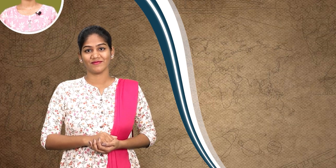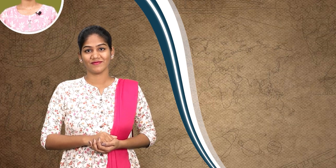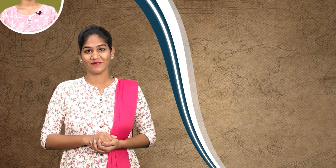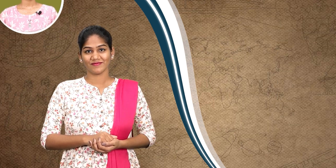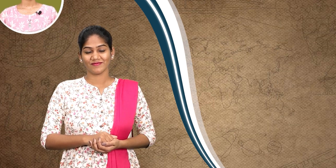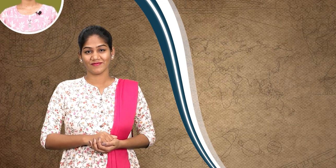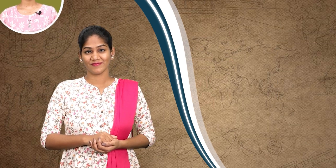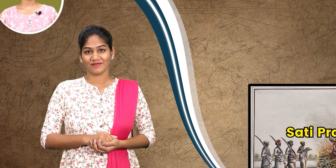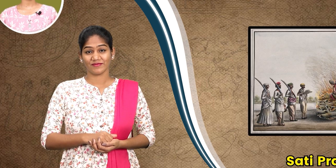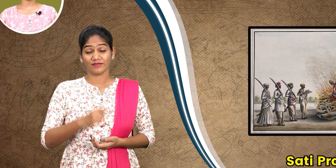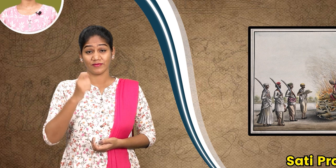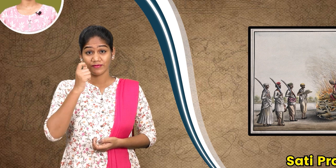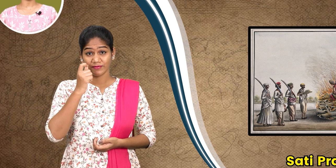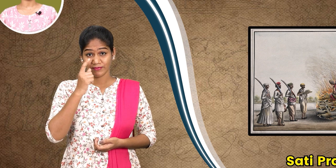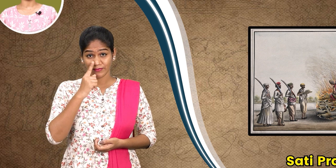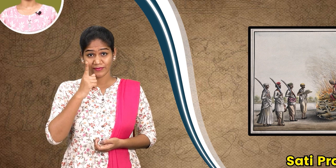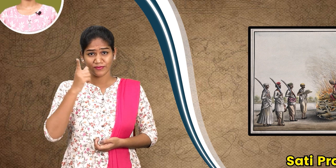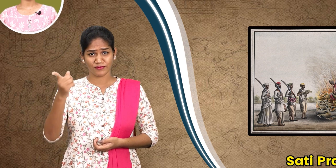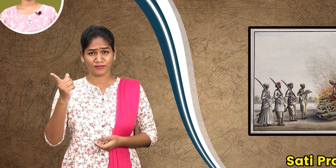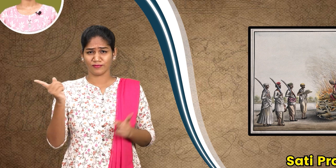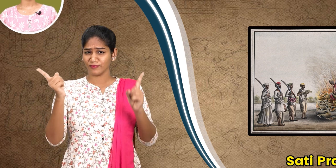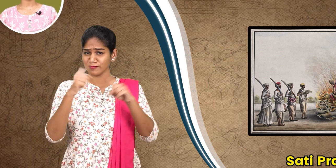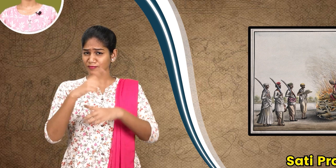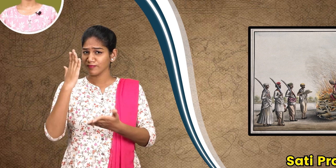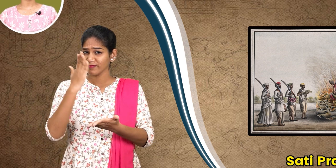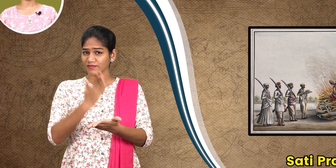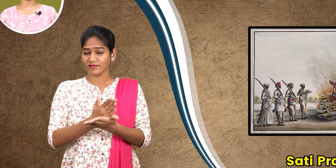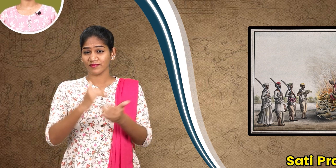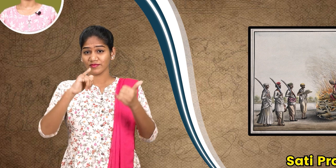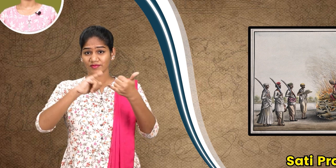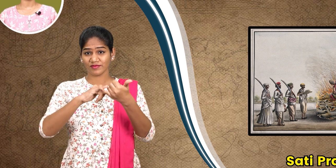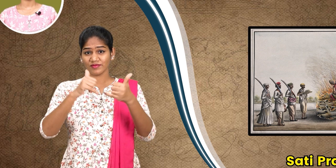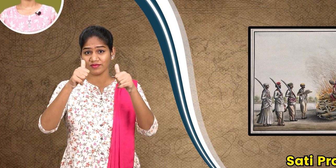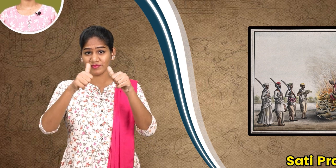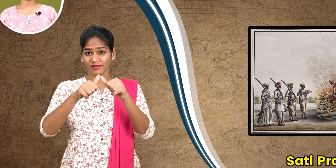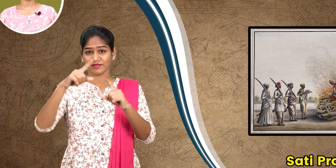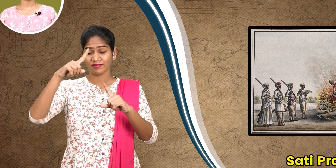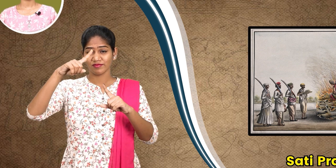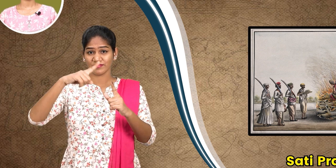She strongly opposed Satiprata.